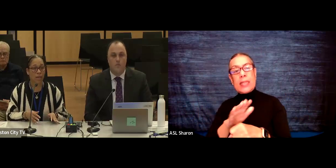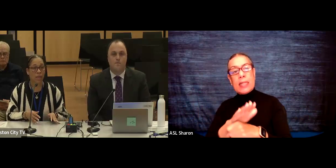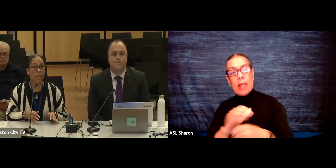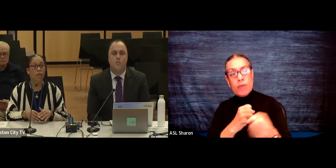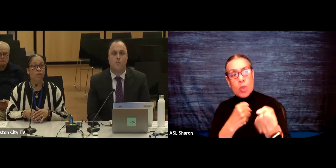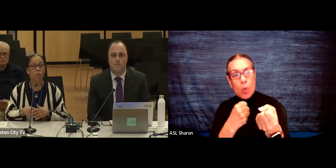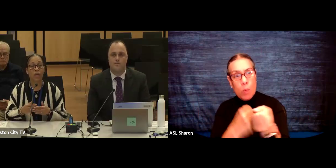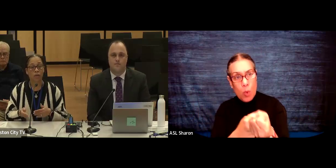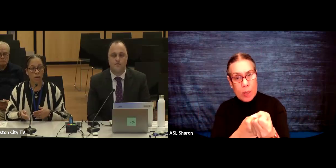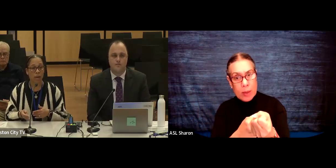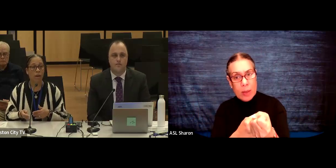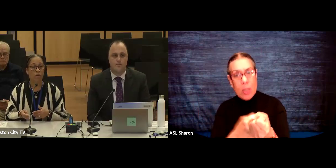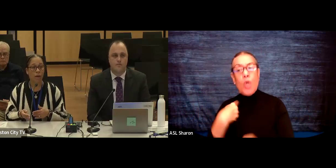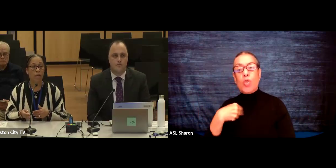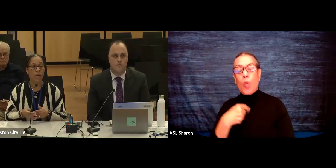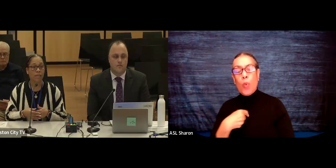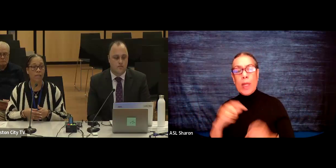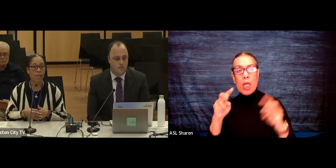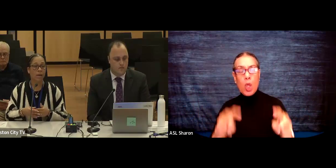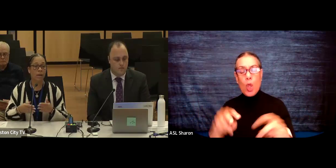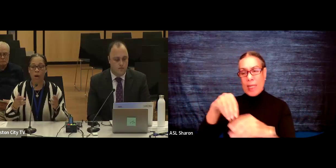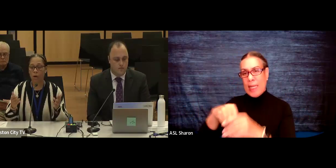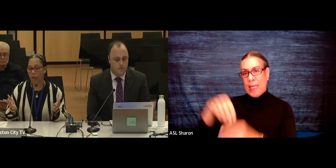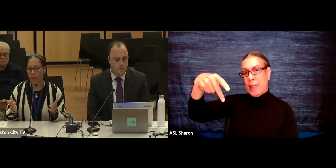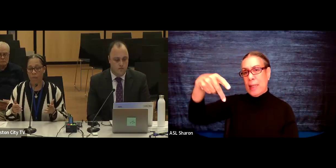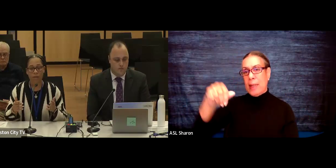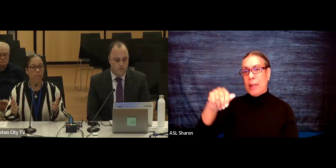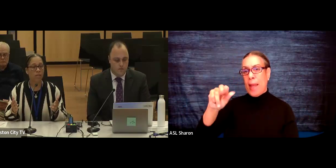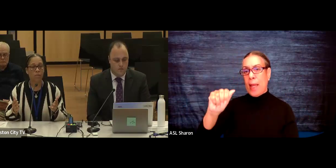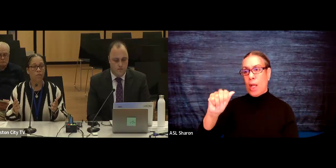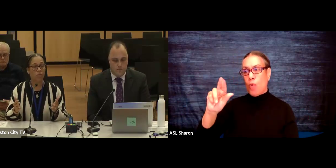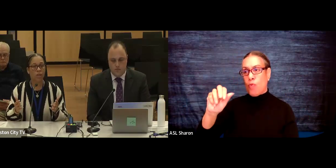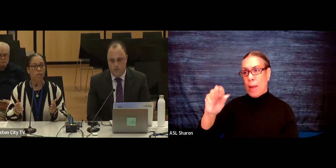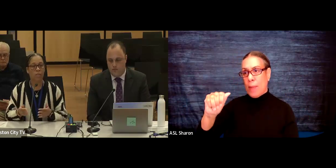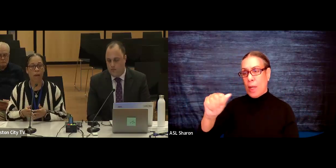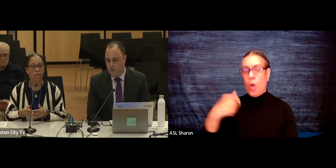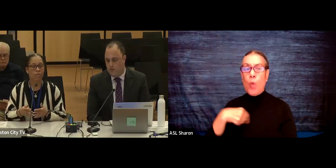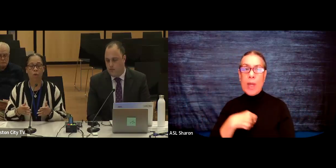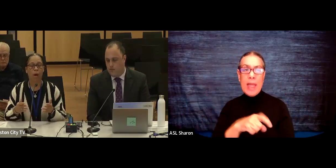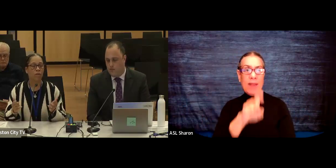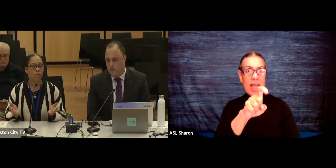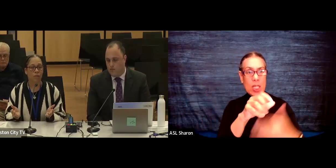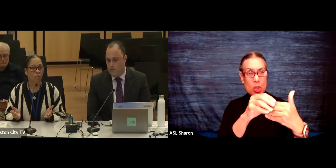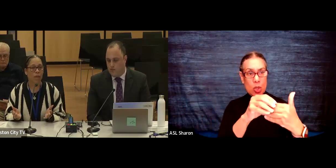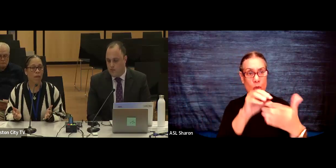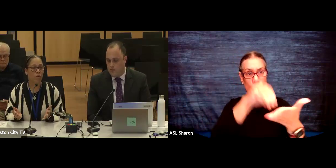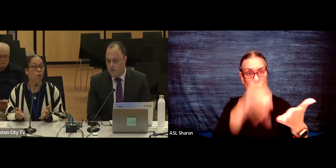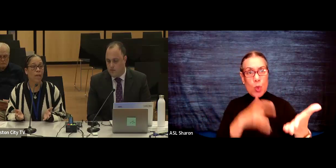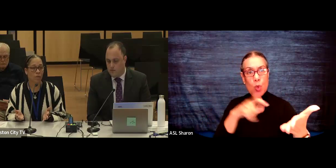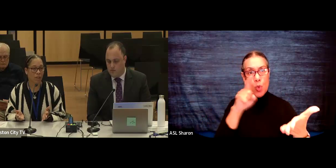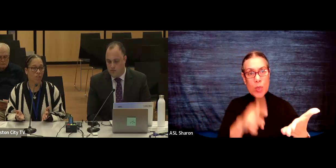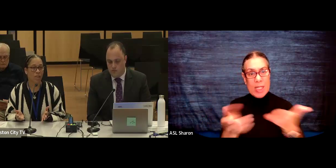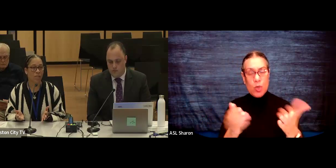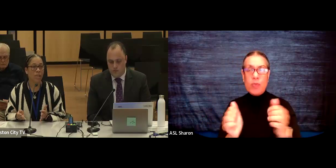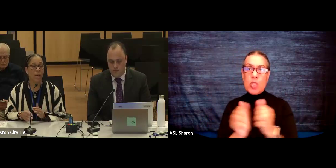that are needed. So we can look in Panorama and see, okay, we have this number of students that might require service from a